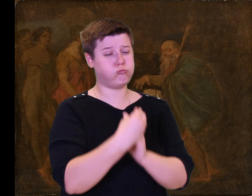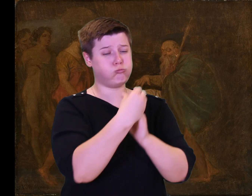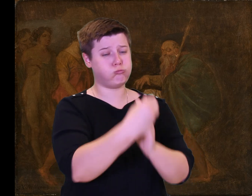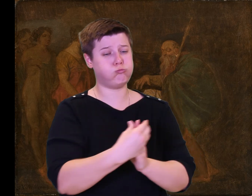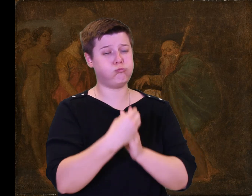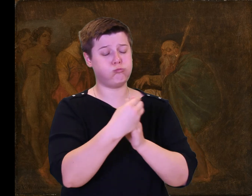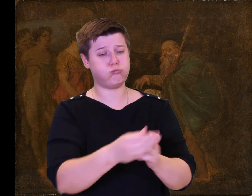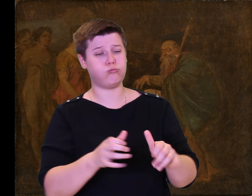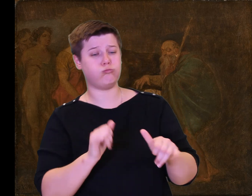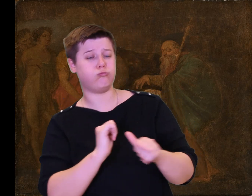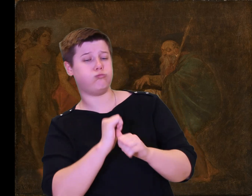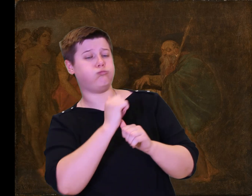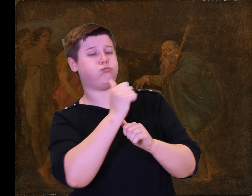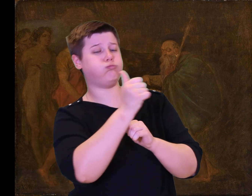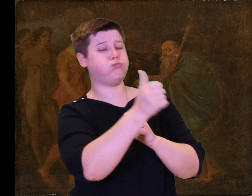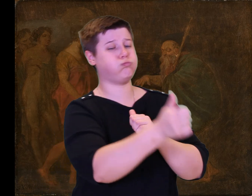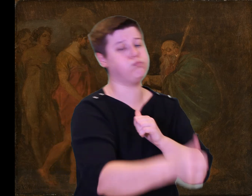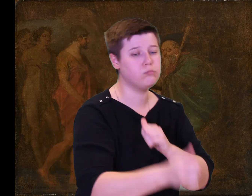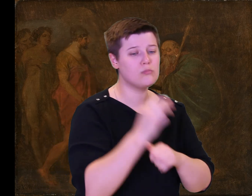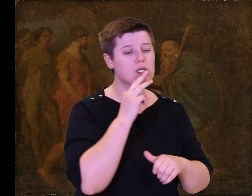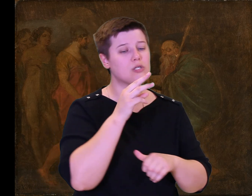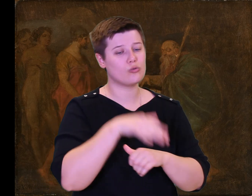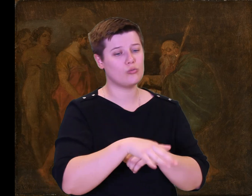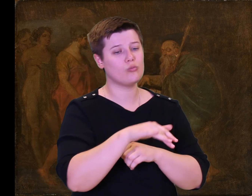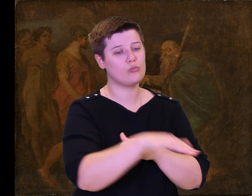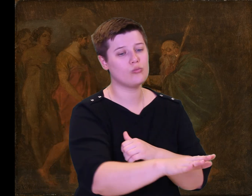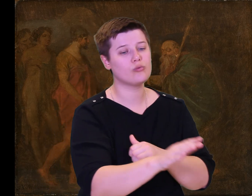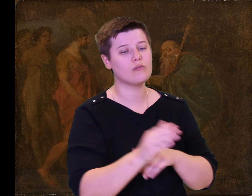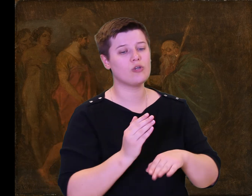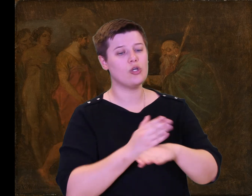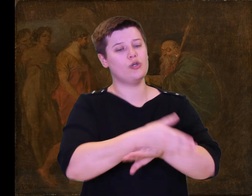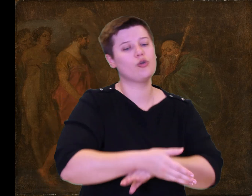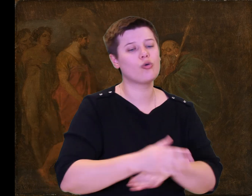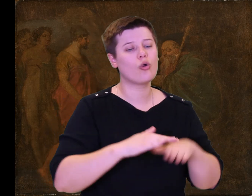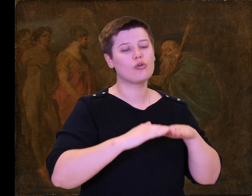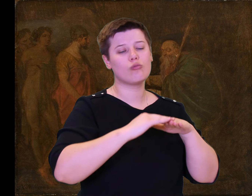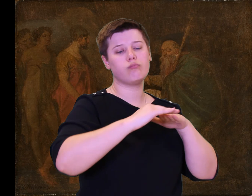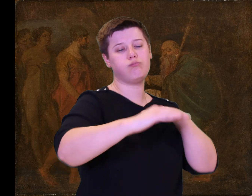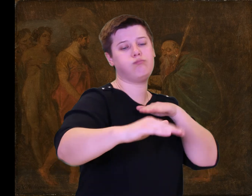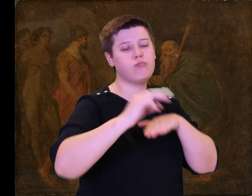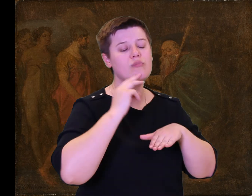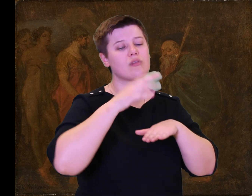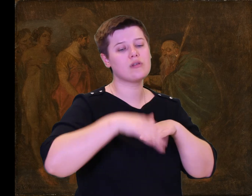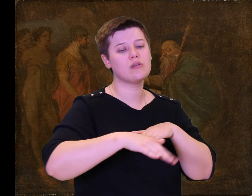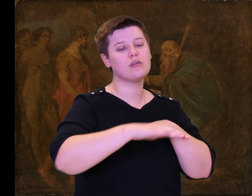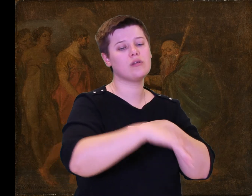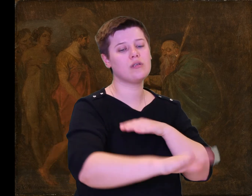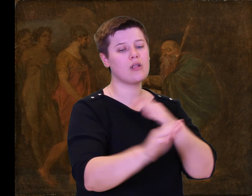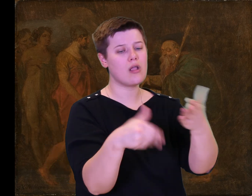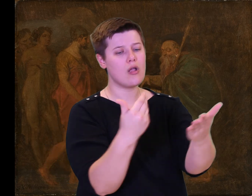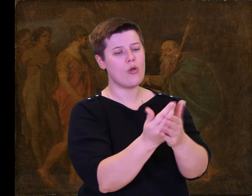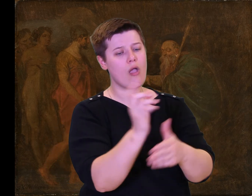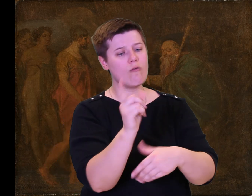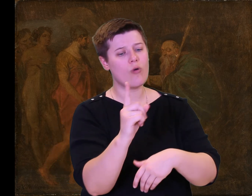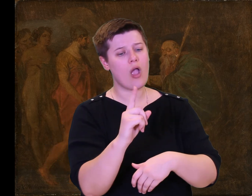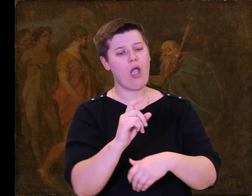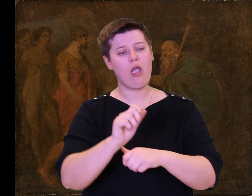The spirit of my mother turned and went to Hades, and masses of the dead came thronging round with